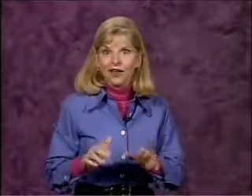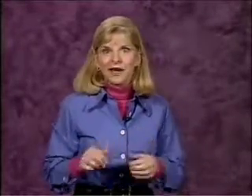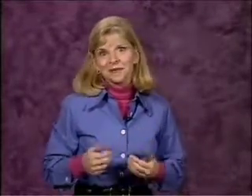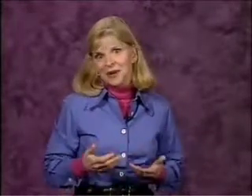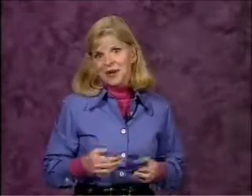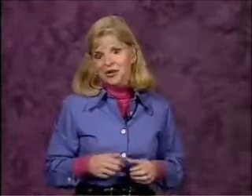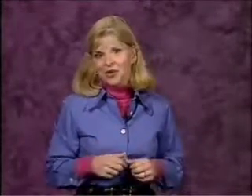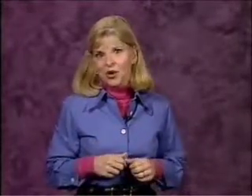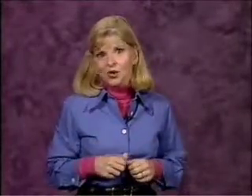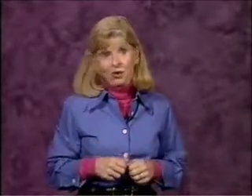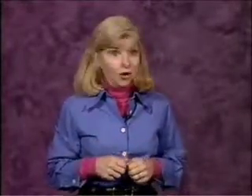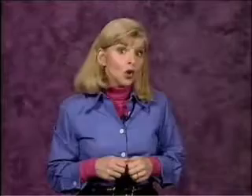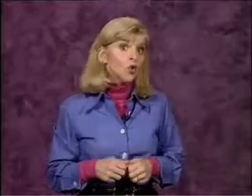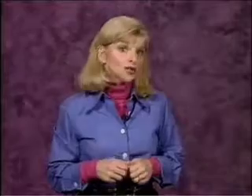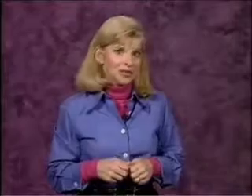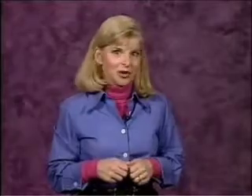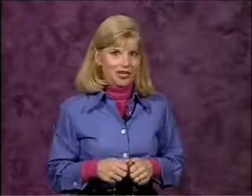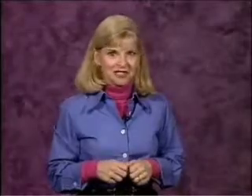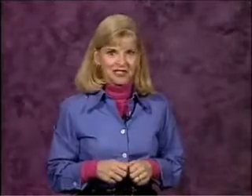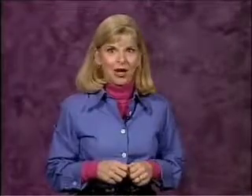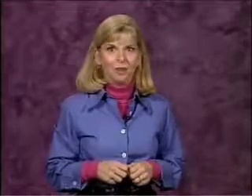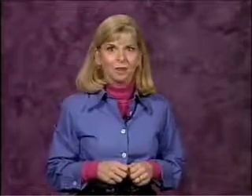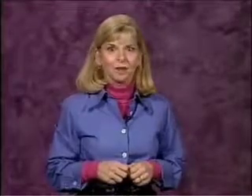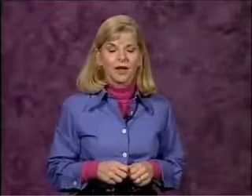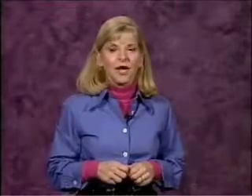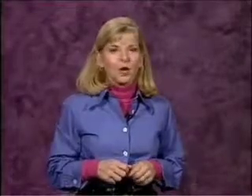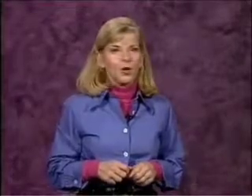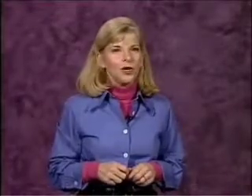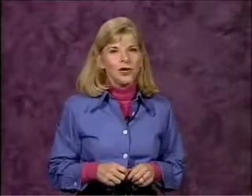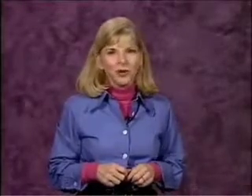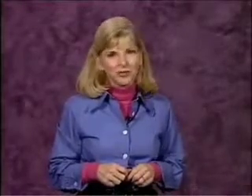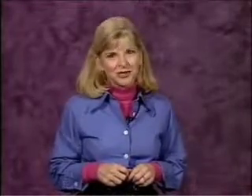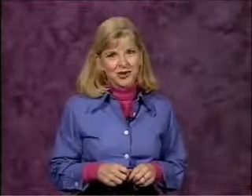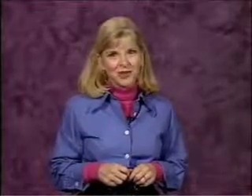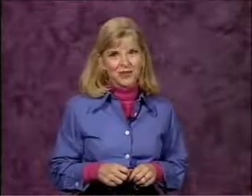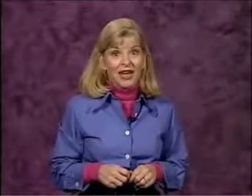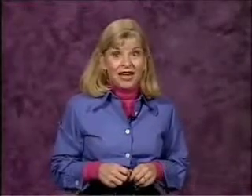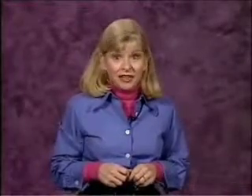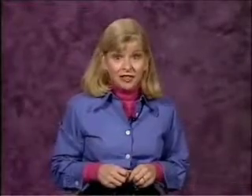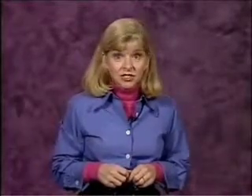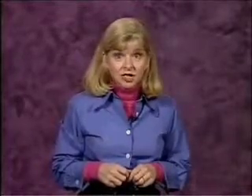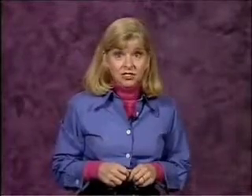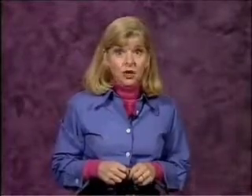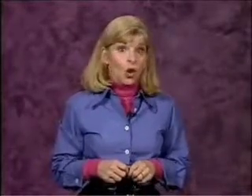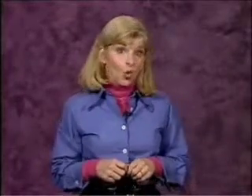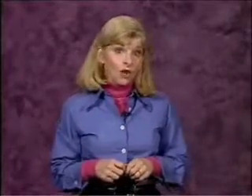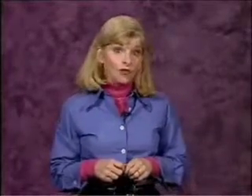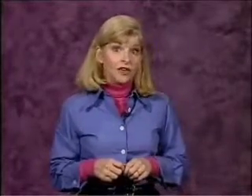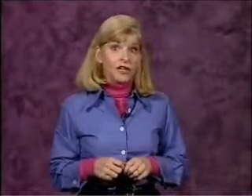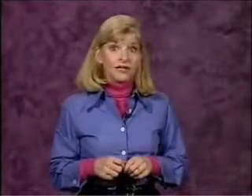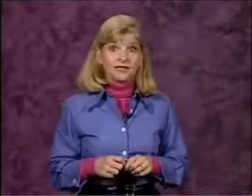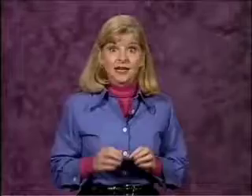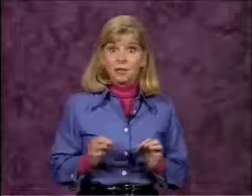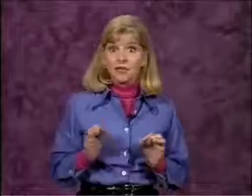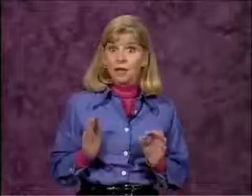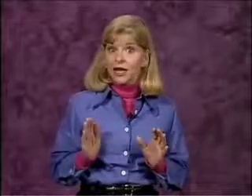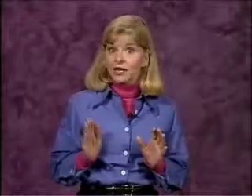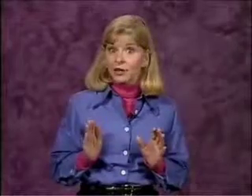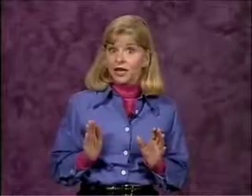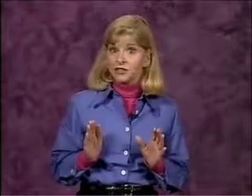that on your own, or with someone else's help. We hope so. In this lesson, we'll fill in some of the blanks we left